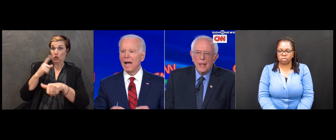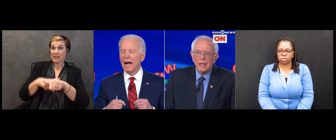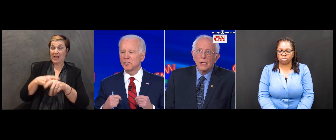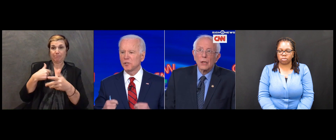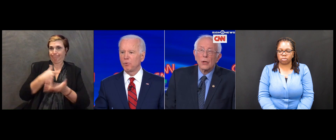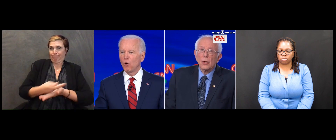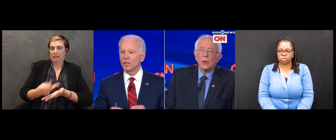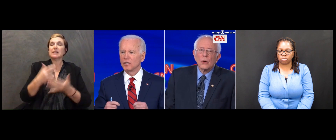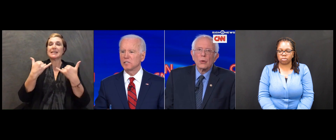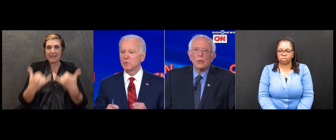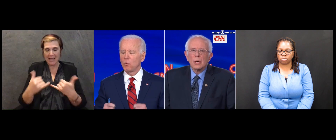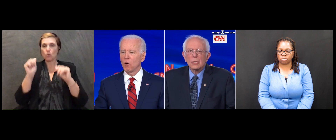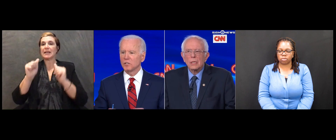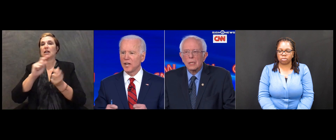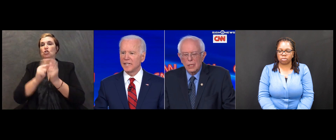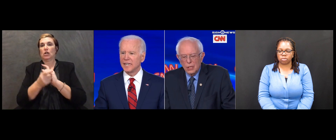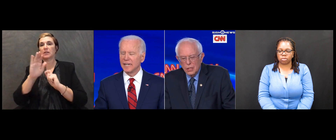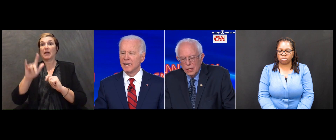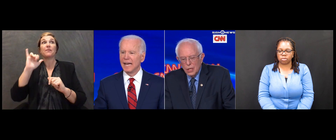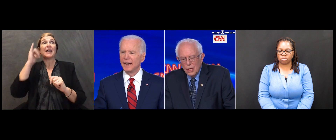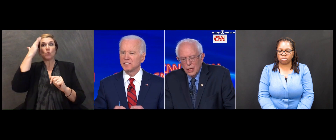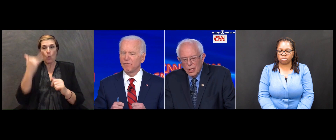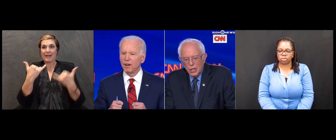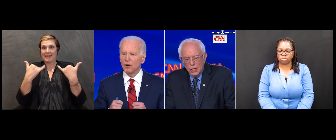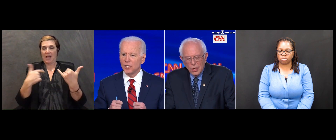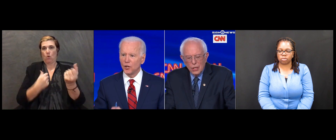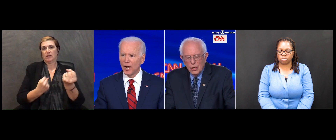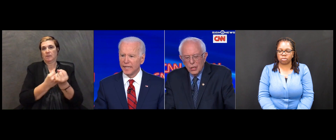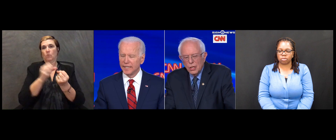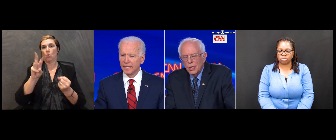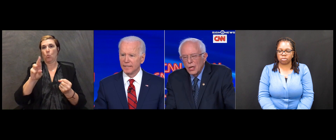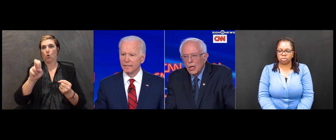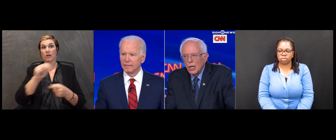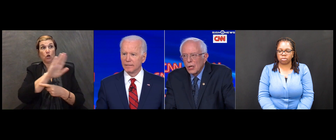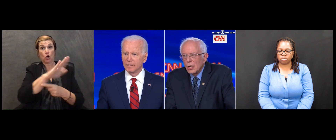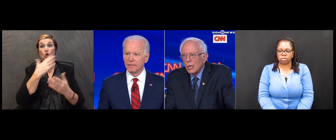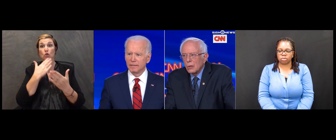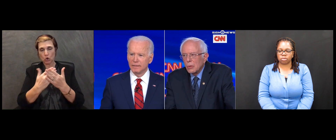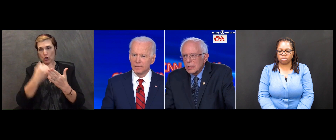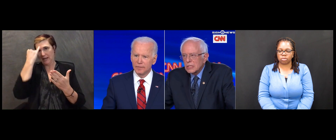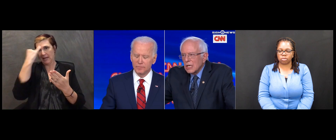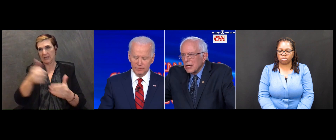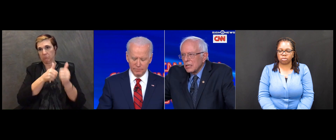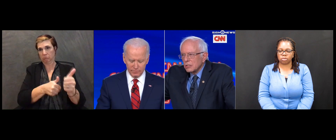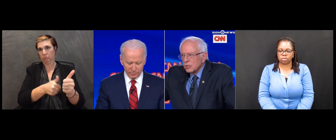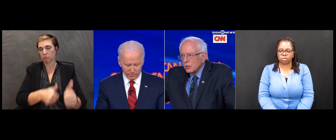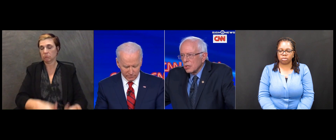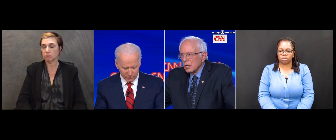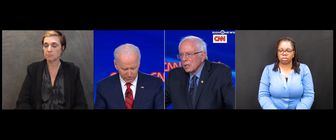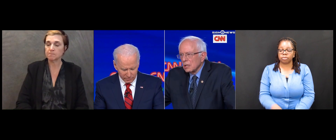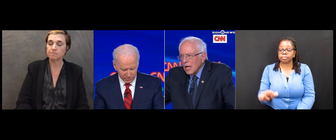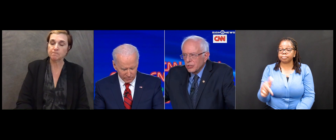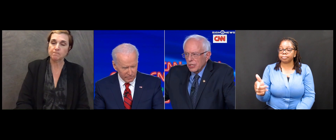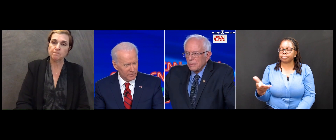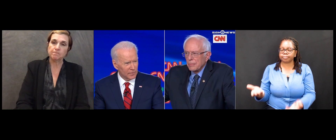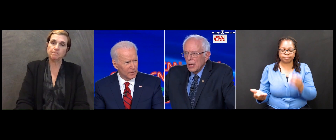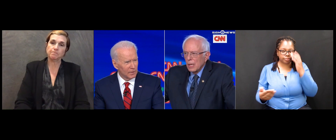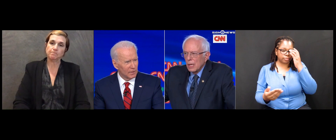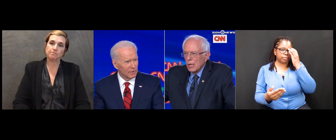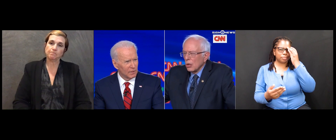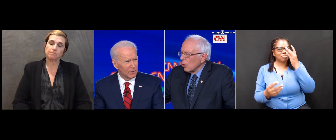is why I support Elizabeth Warren's idea. And it's a very good idea. Senator Sanders, go ahead. Well, this is kind of circular